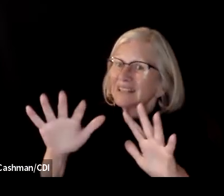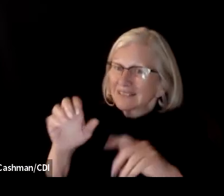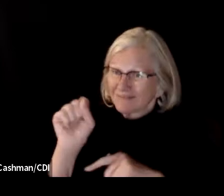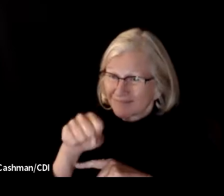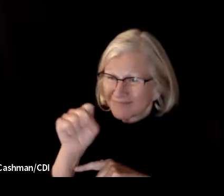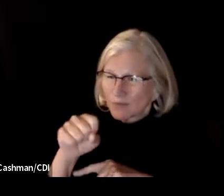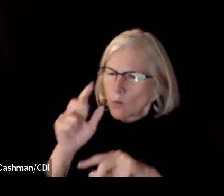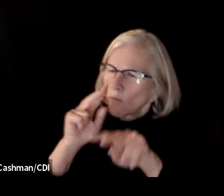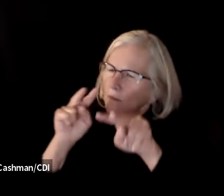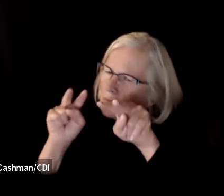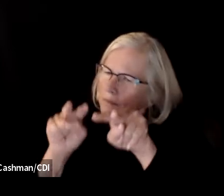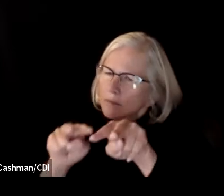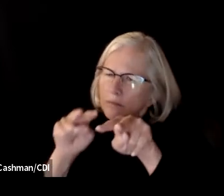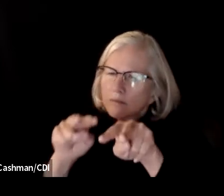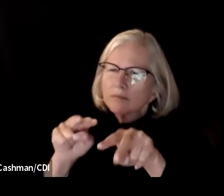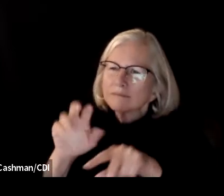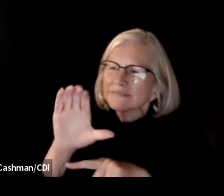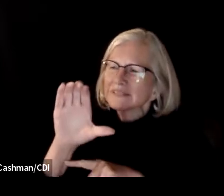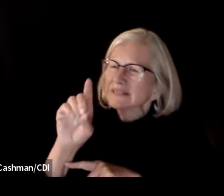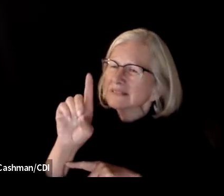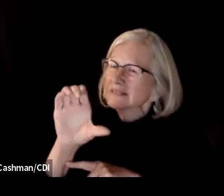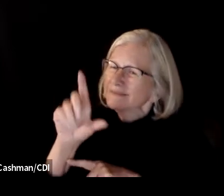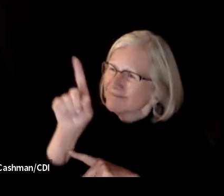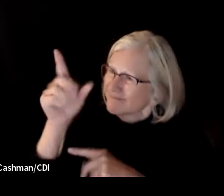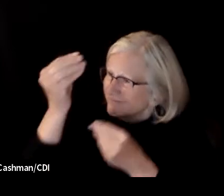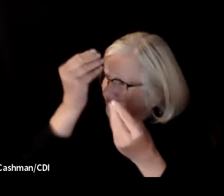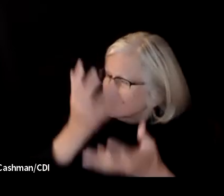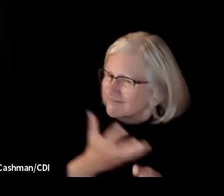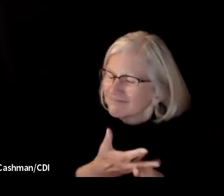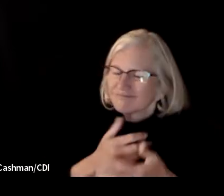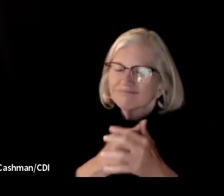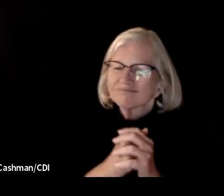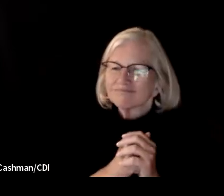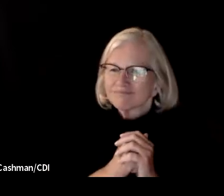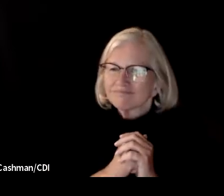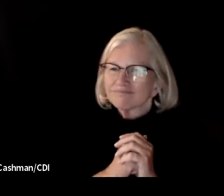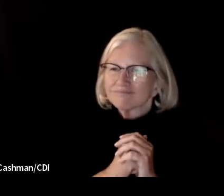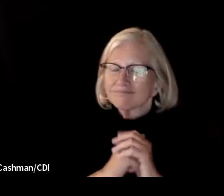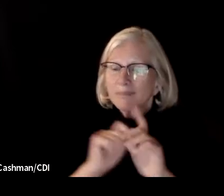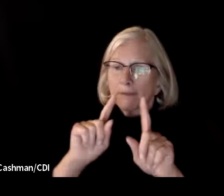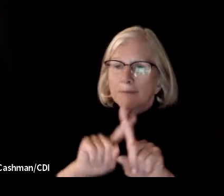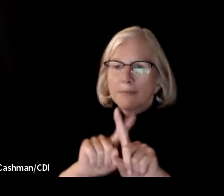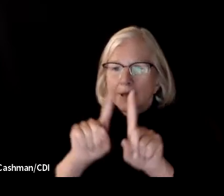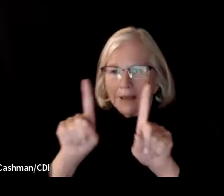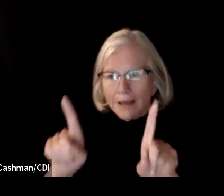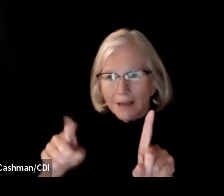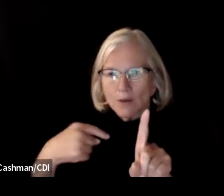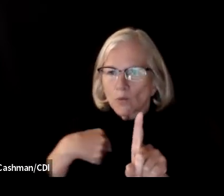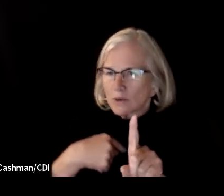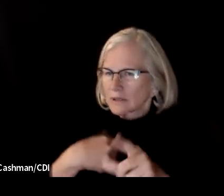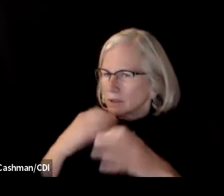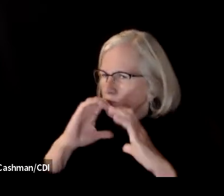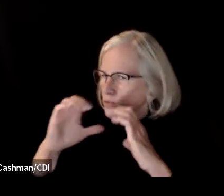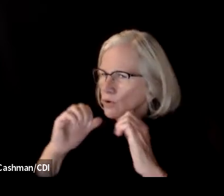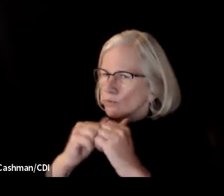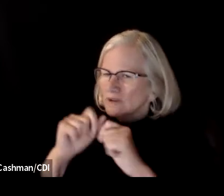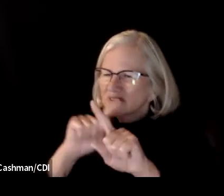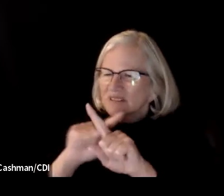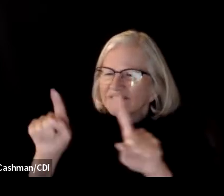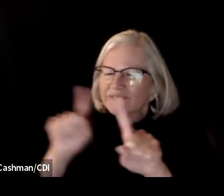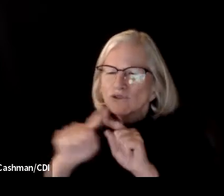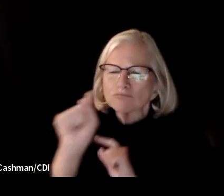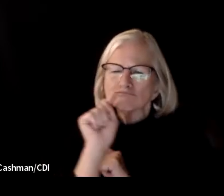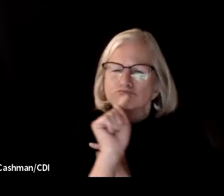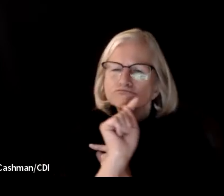CDC's written guidance includes when it comes out. But we are working with these sectors already to help them